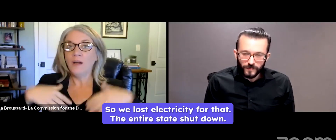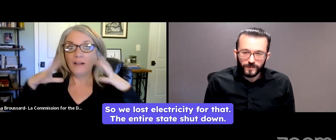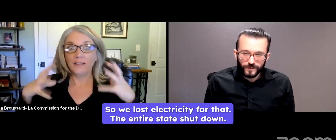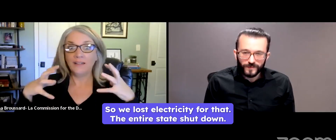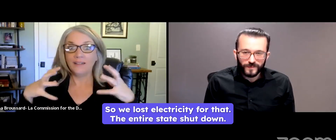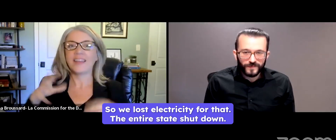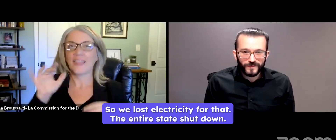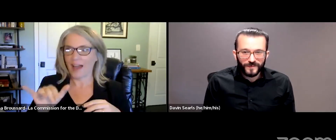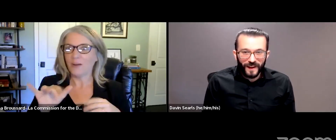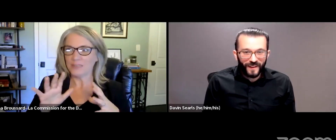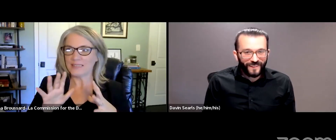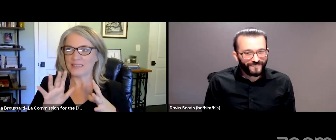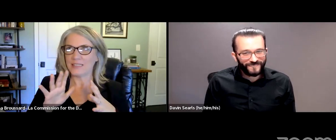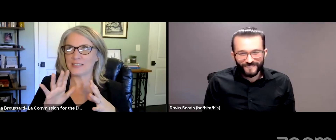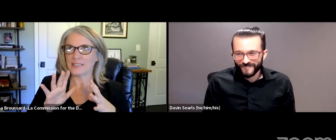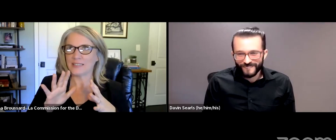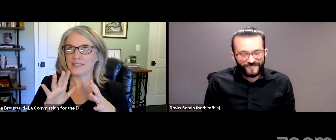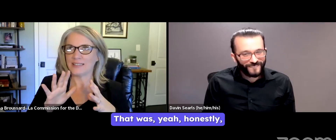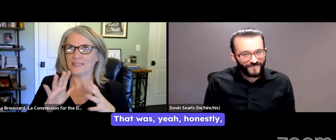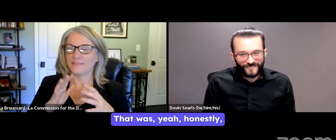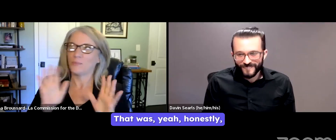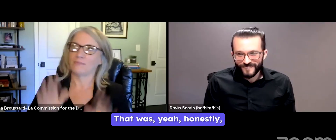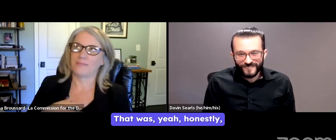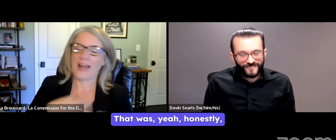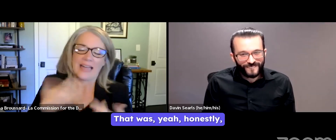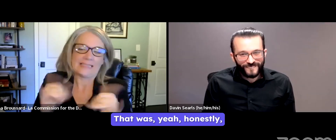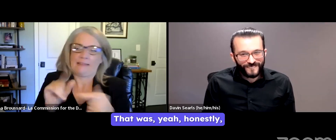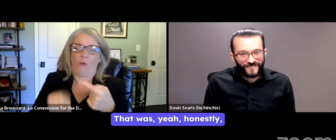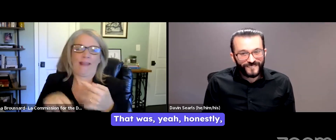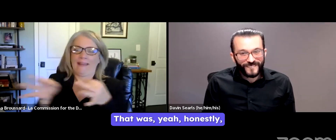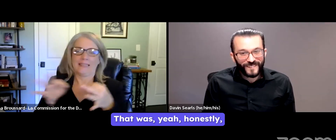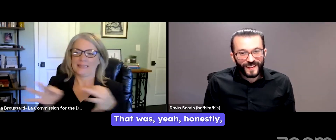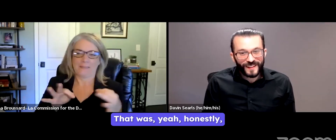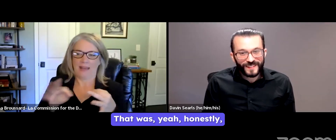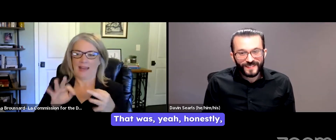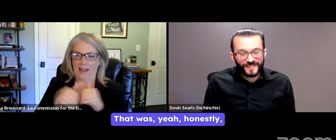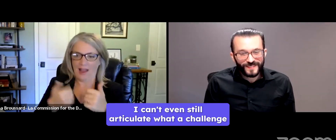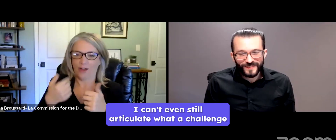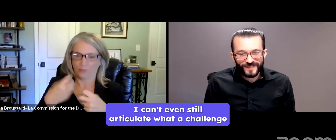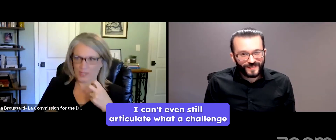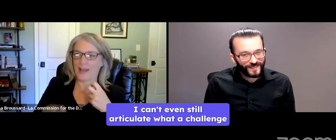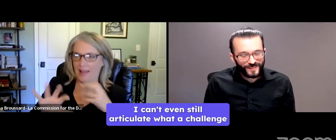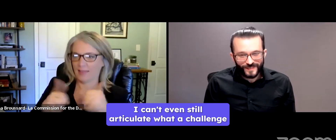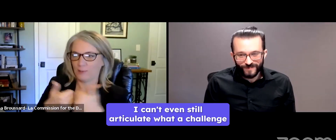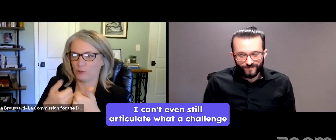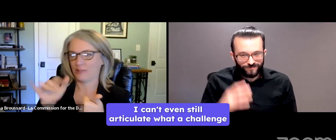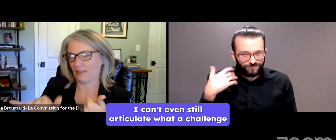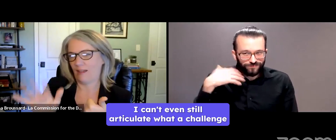state shut down. So that was yeah, honestly, I can't even still